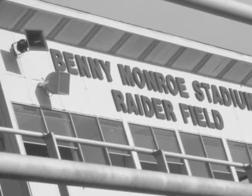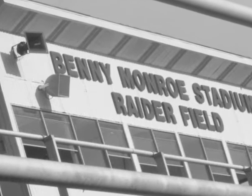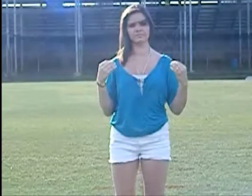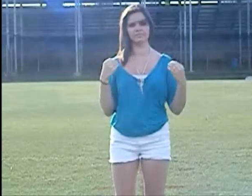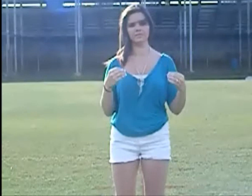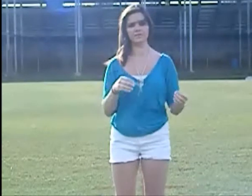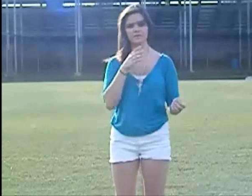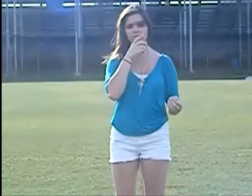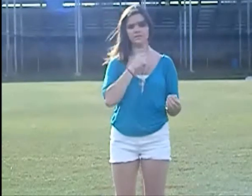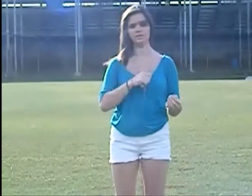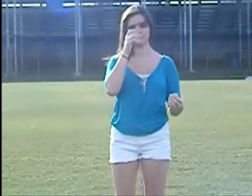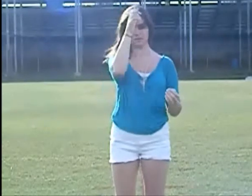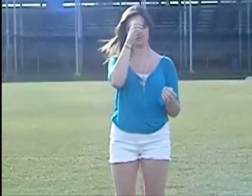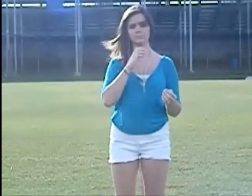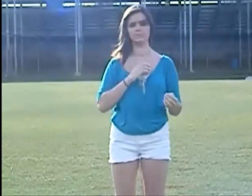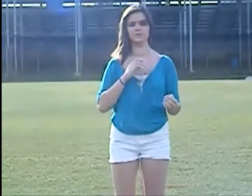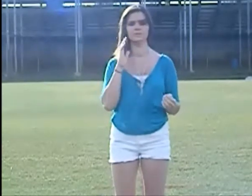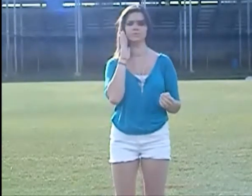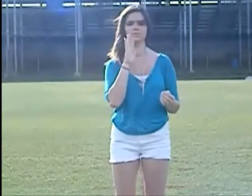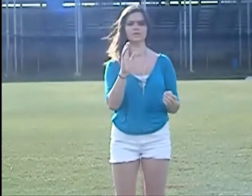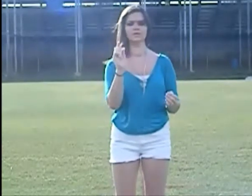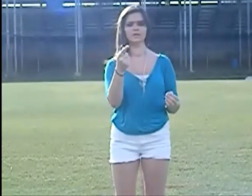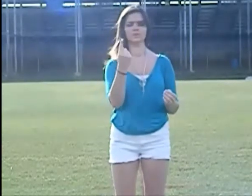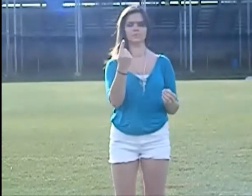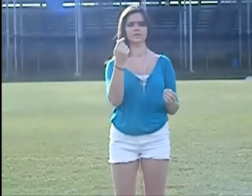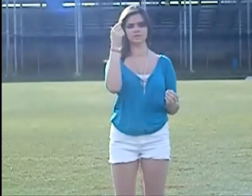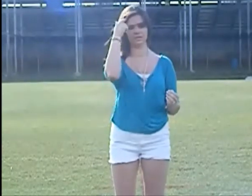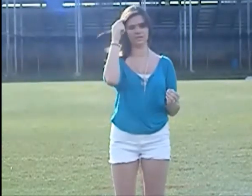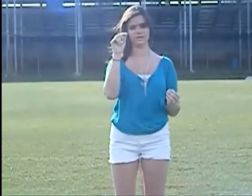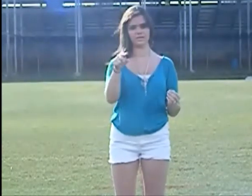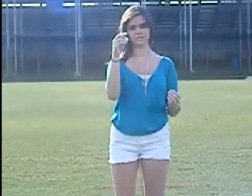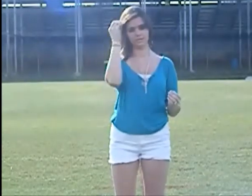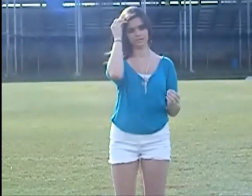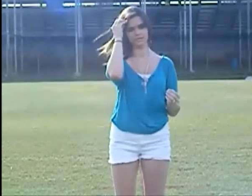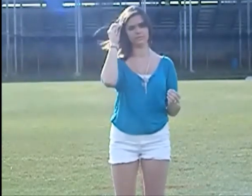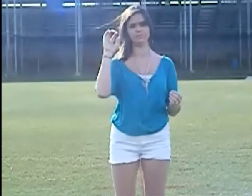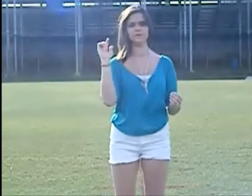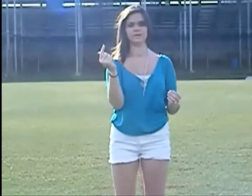The old men will always think They know it all